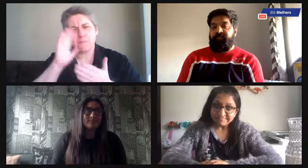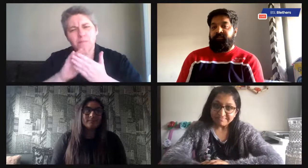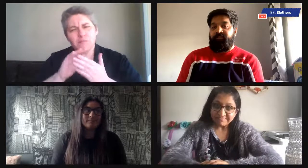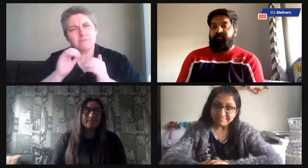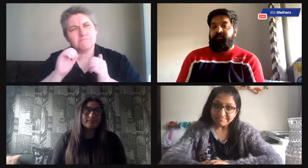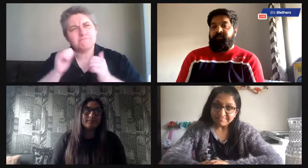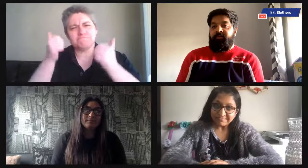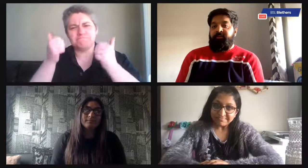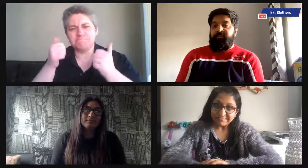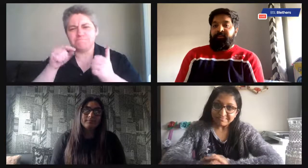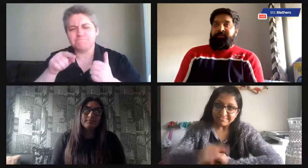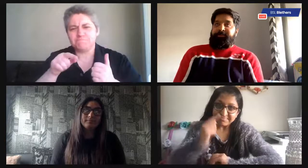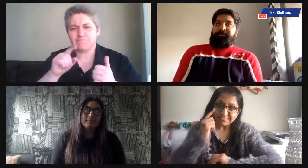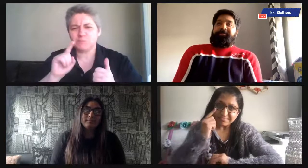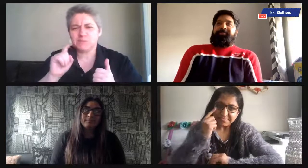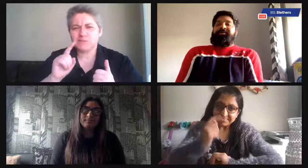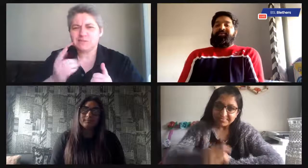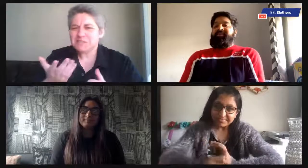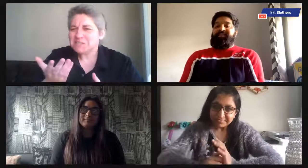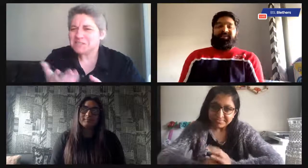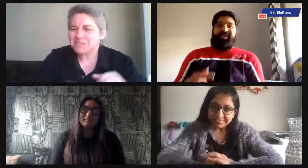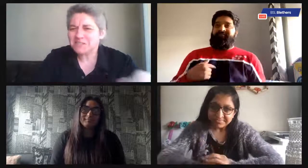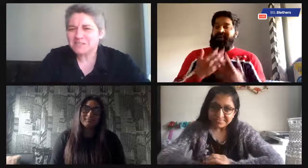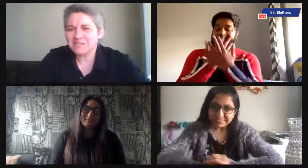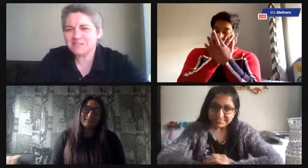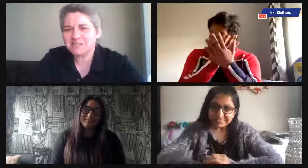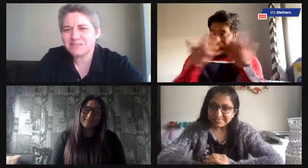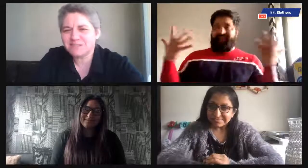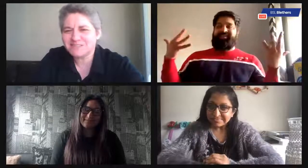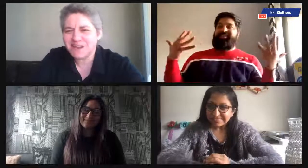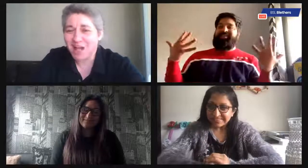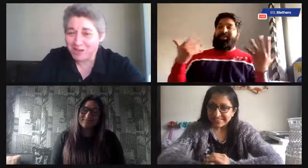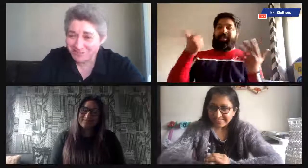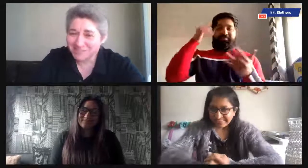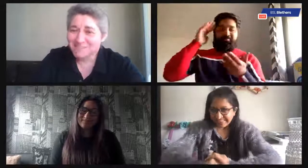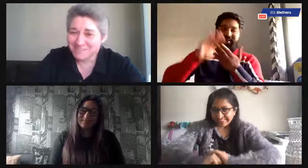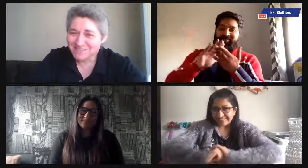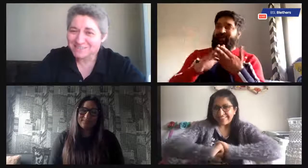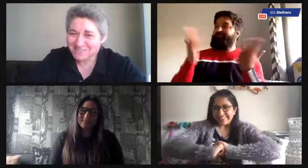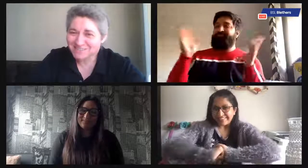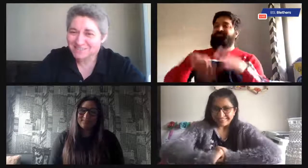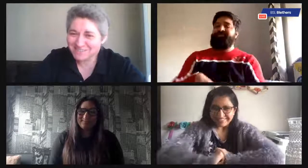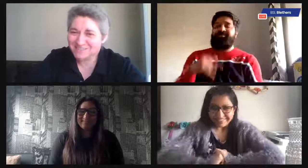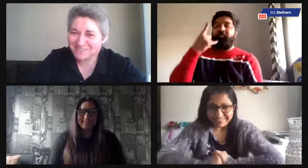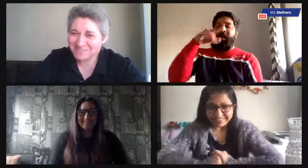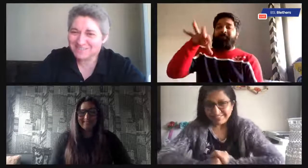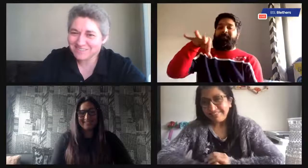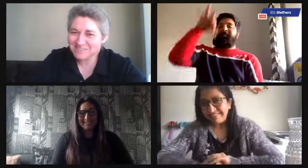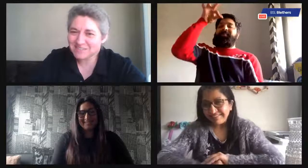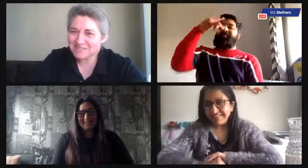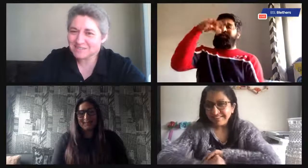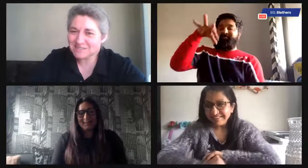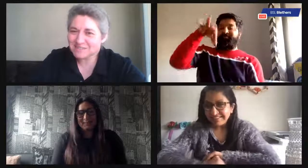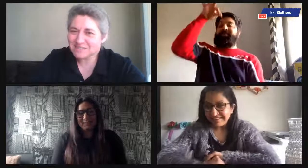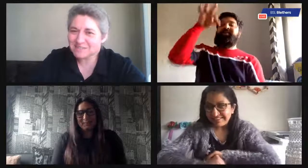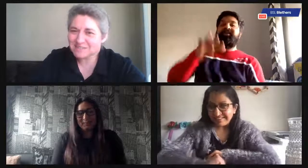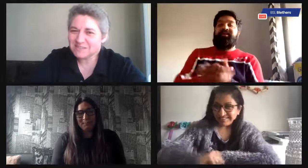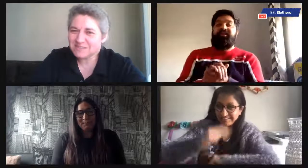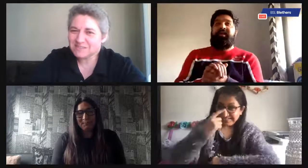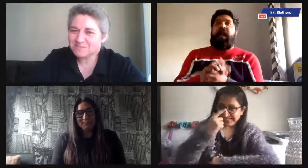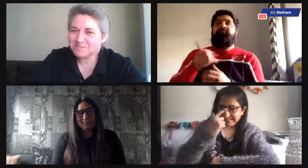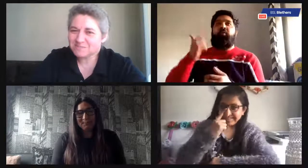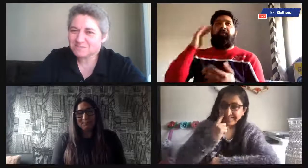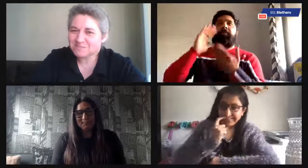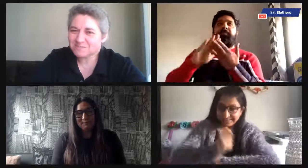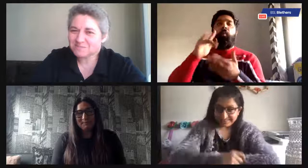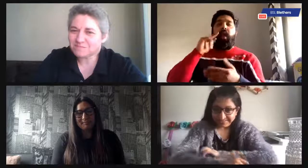That's lovely. Tauseeb, what about you? What's your kind of fantastic memory? Oh, I've got too many memories, but the one